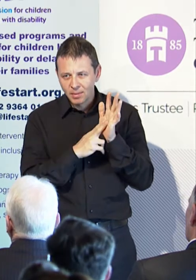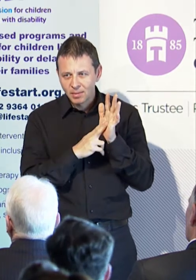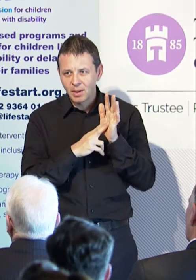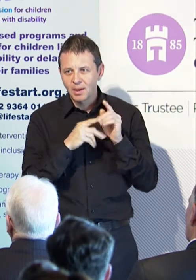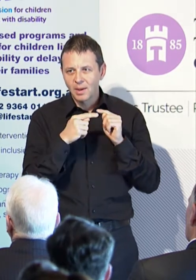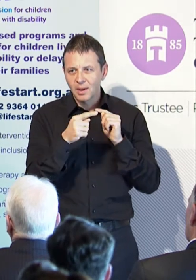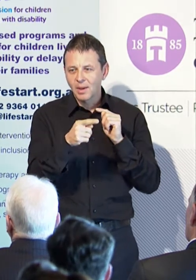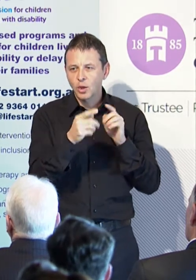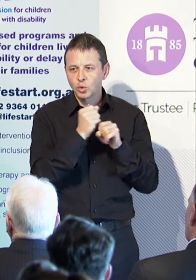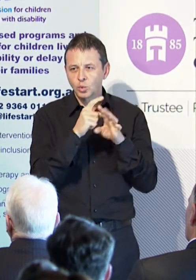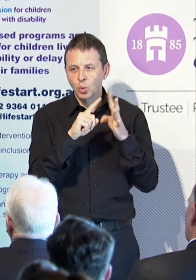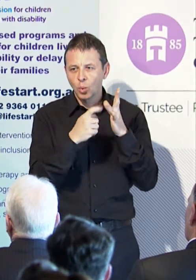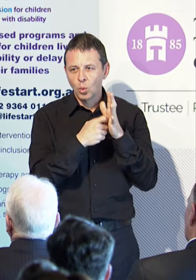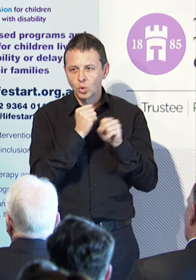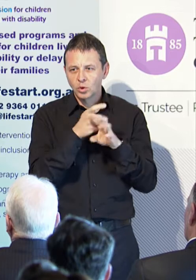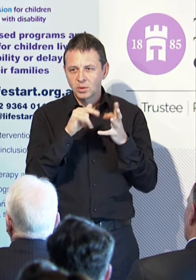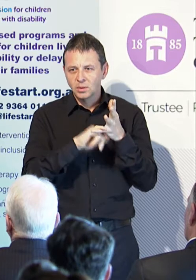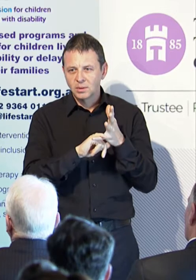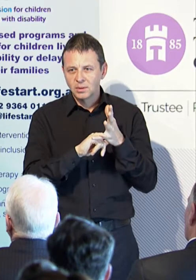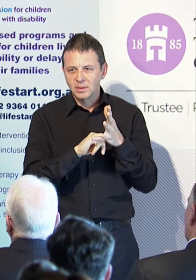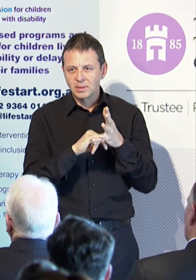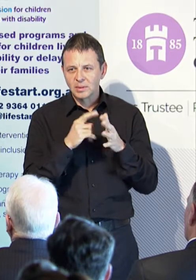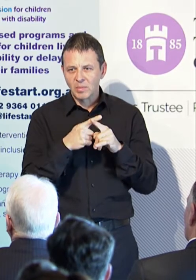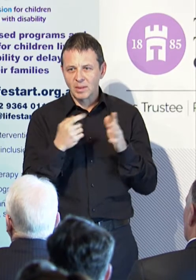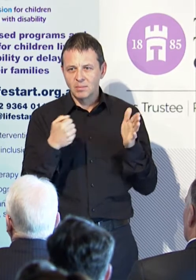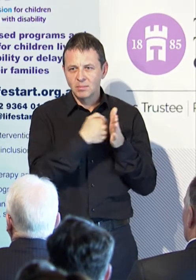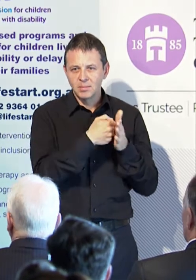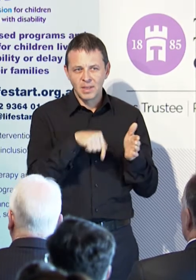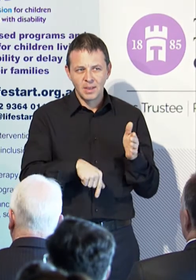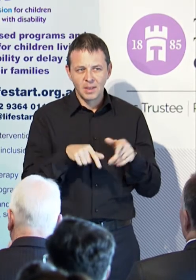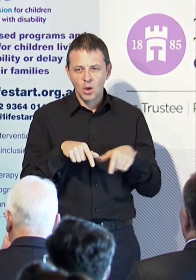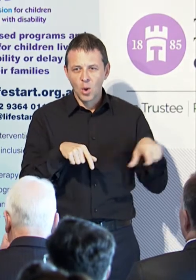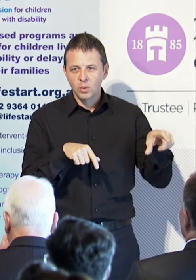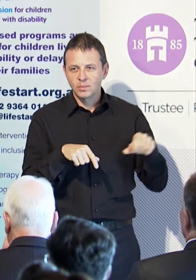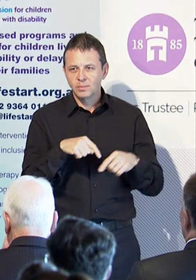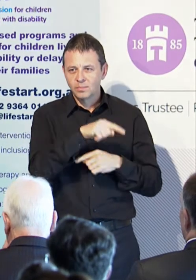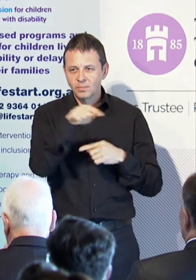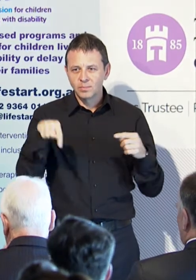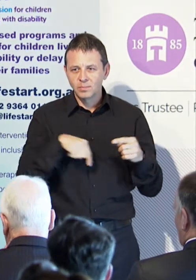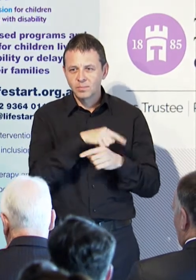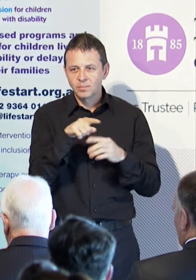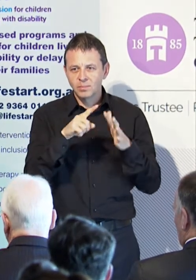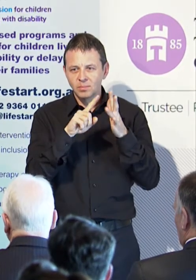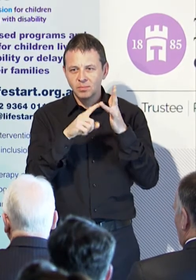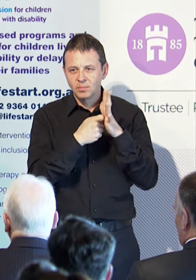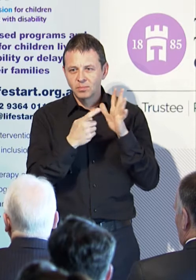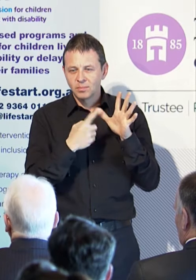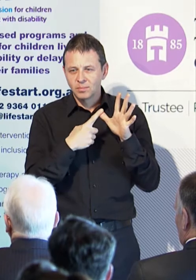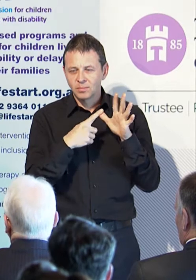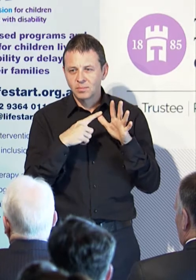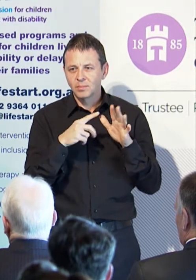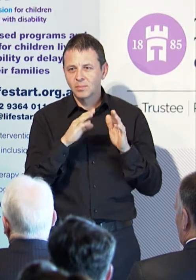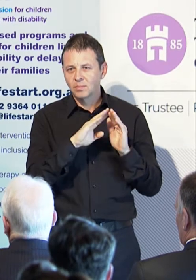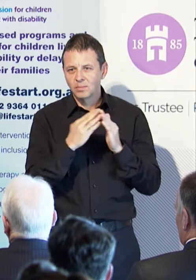beautiful coastline of Sydney area here. Within that area are the Eora Nation. So